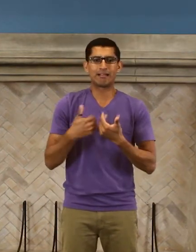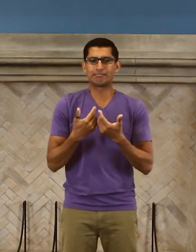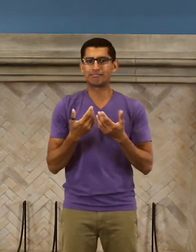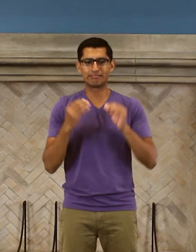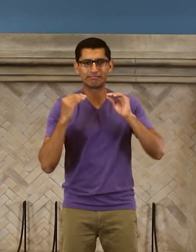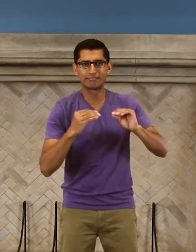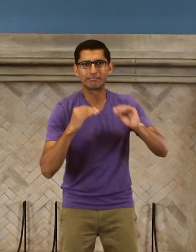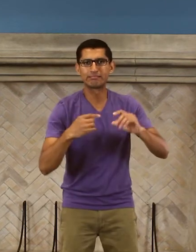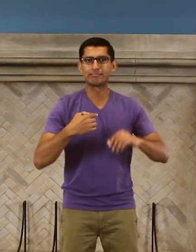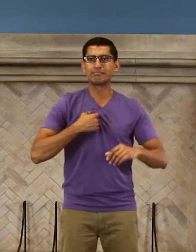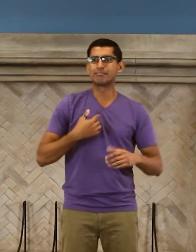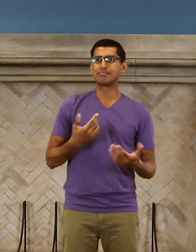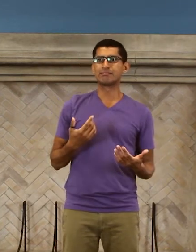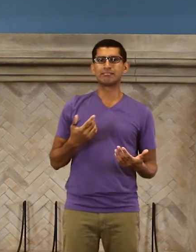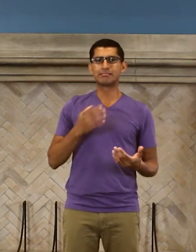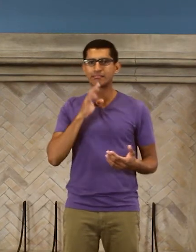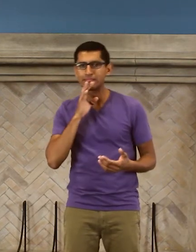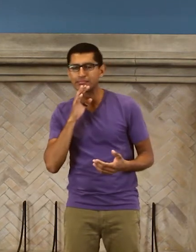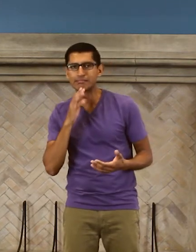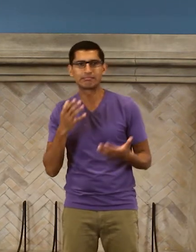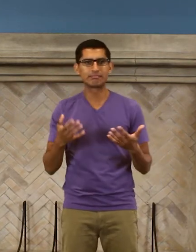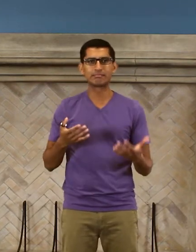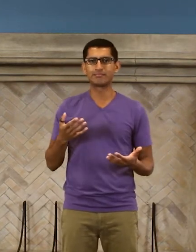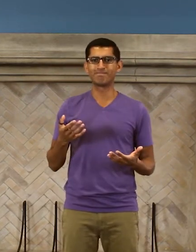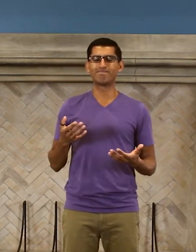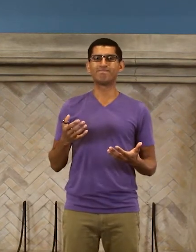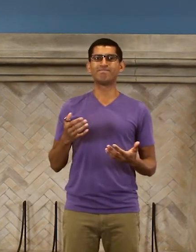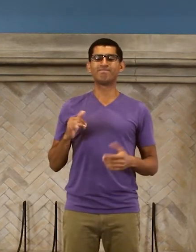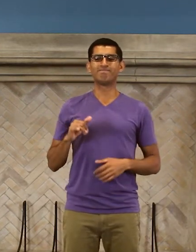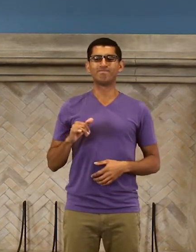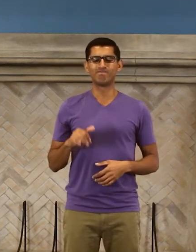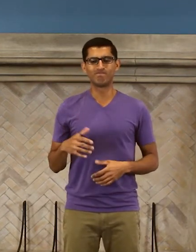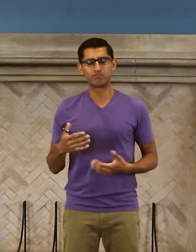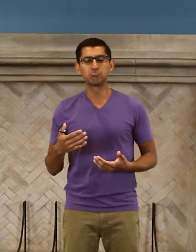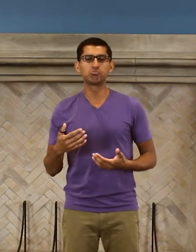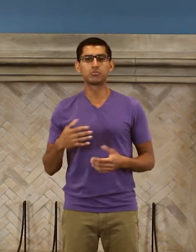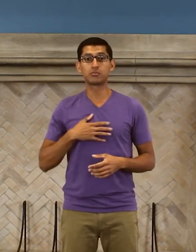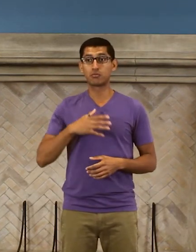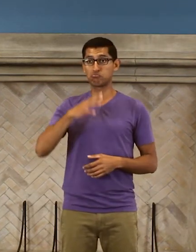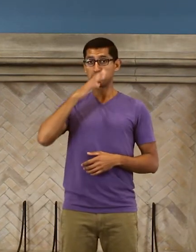idea how to teach me, how to speak, how to...